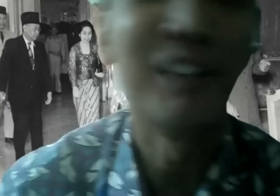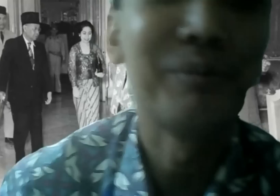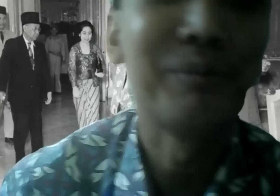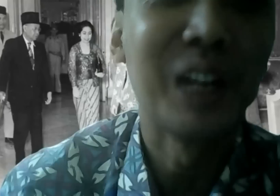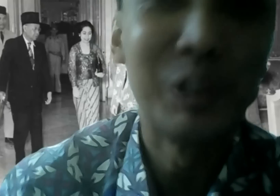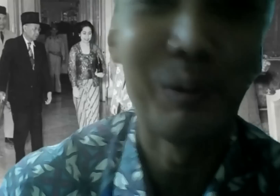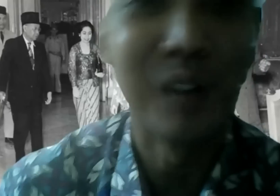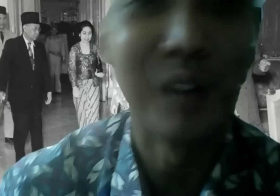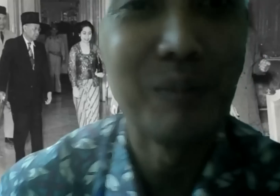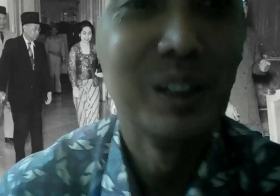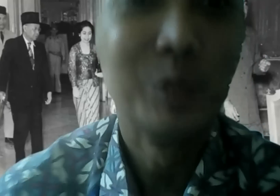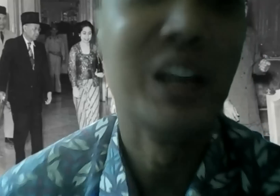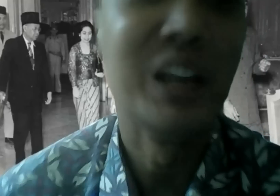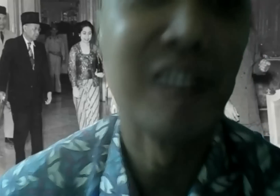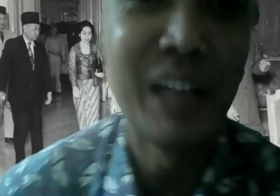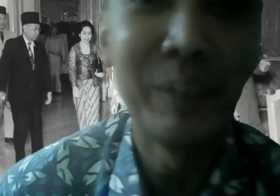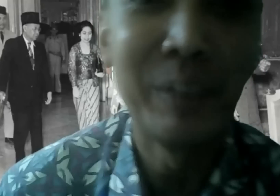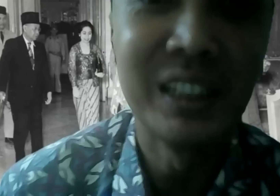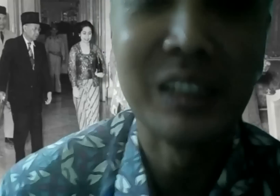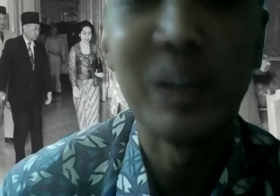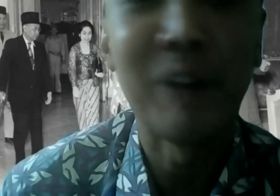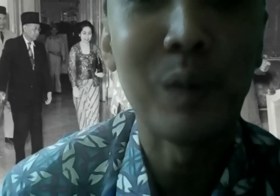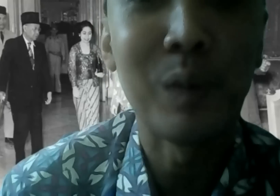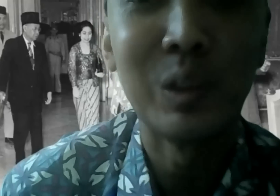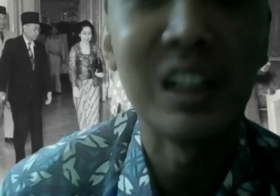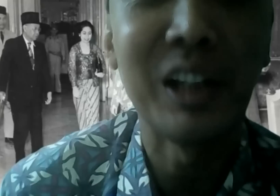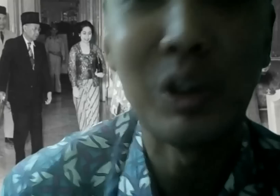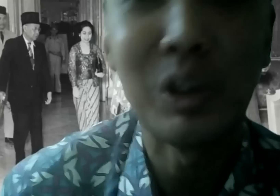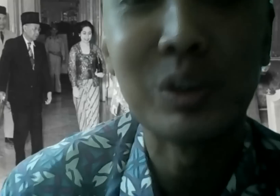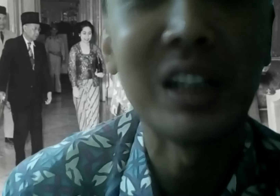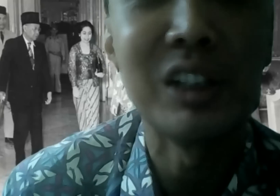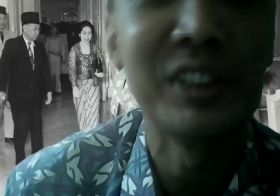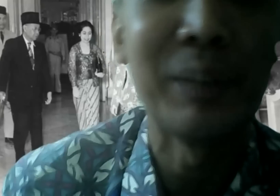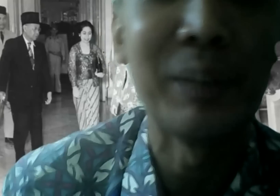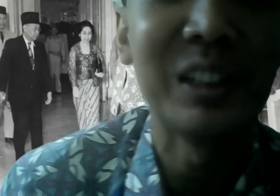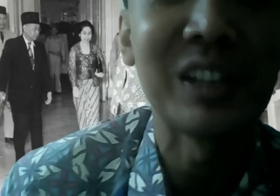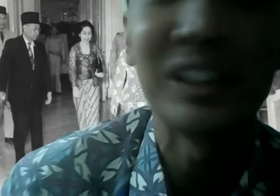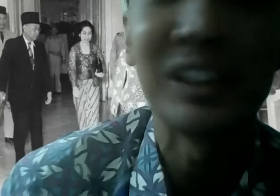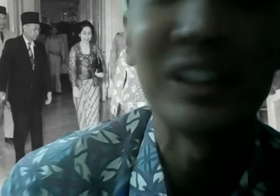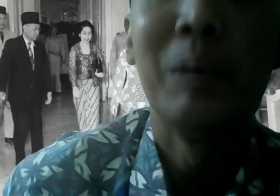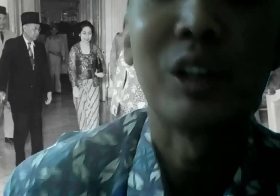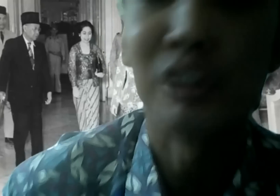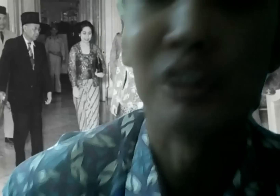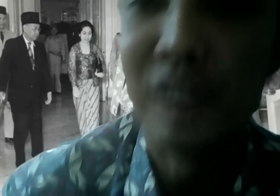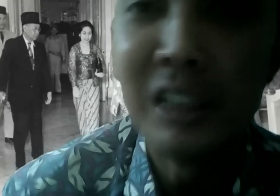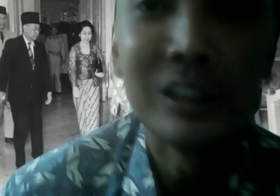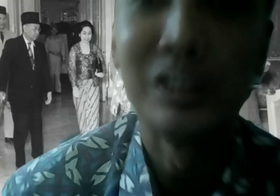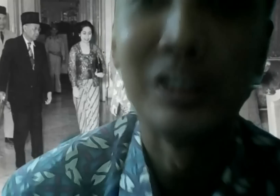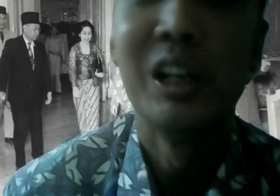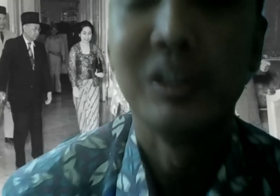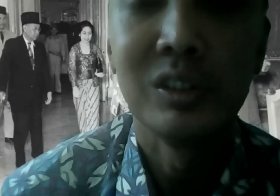head of graduate program. We are really happy here. We have opportunity right now to study on disability studies because of